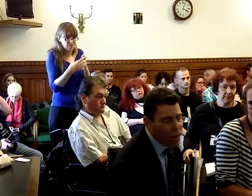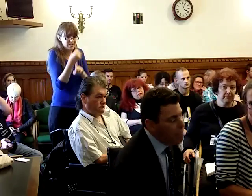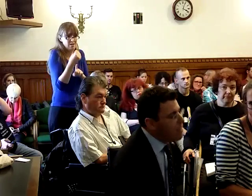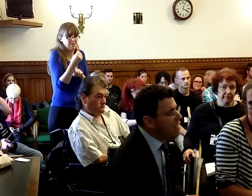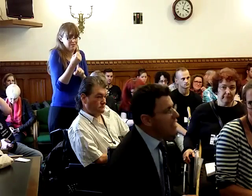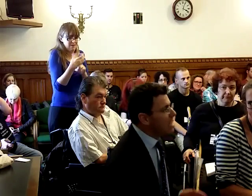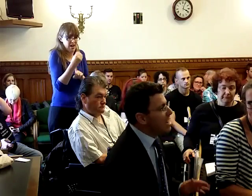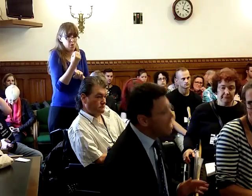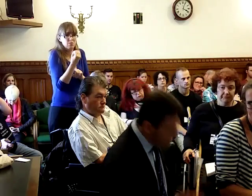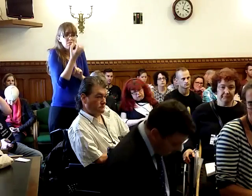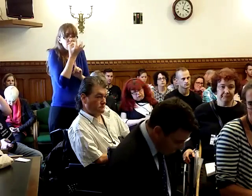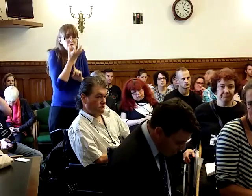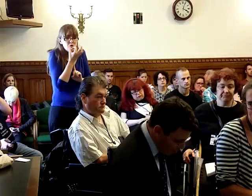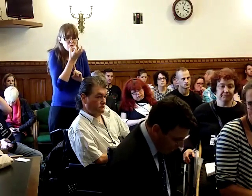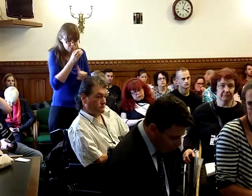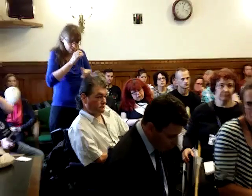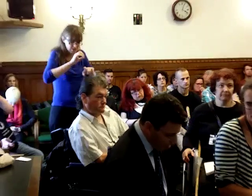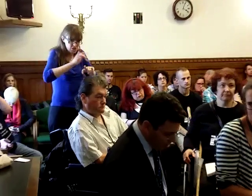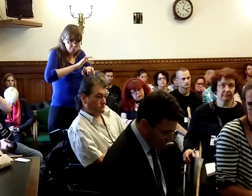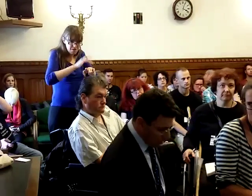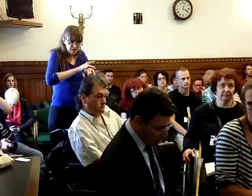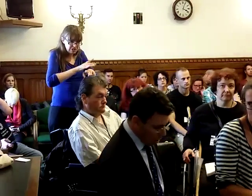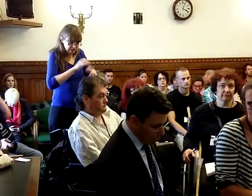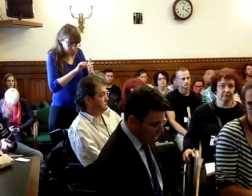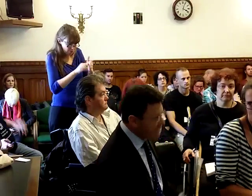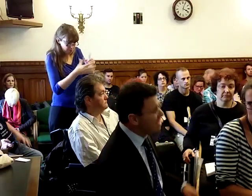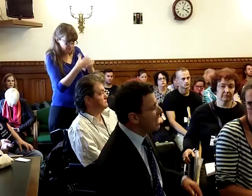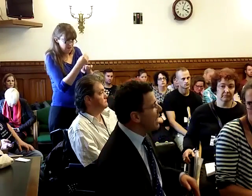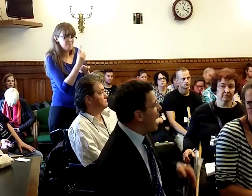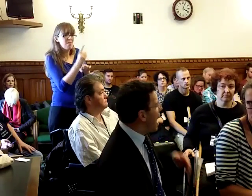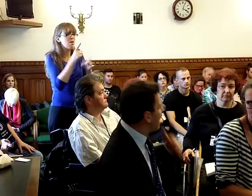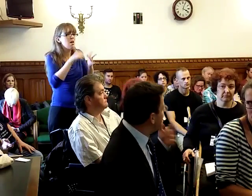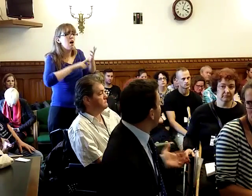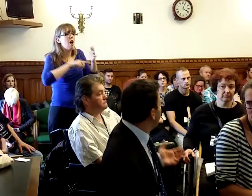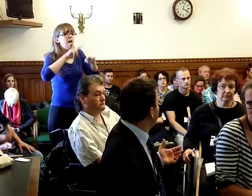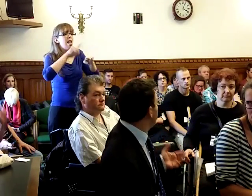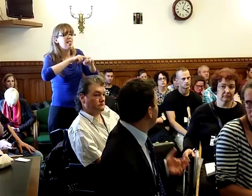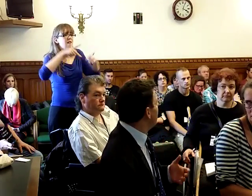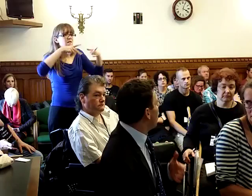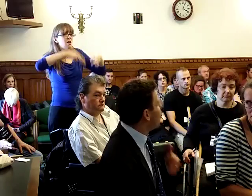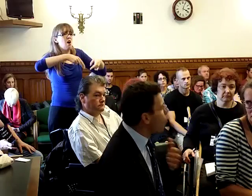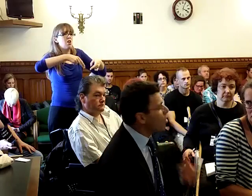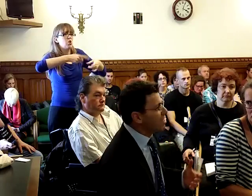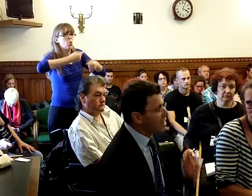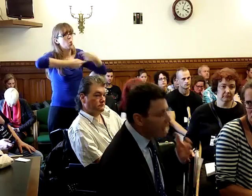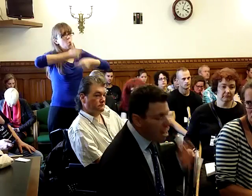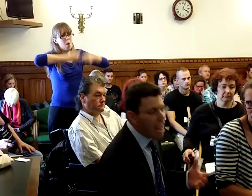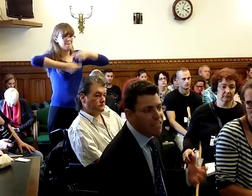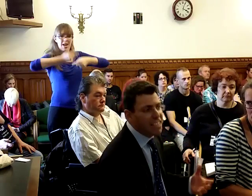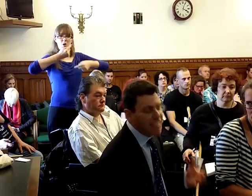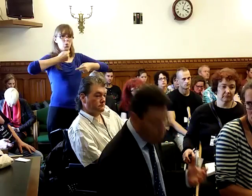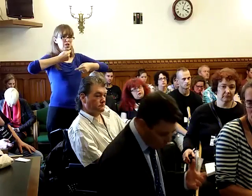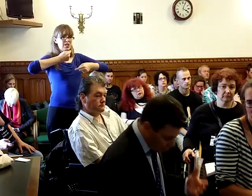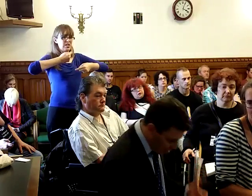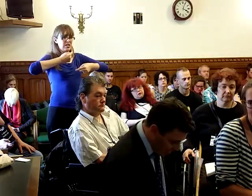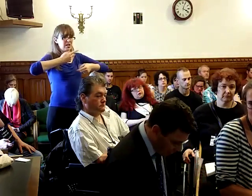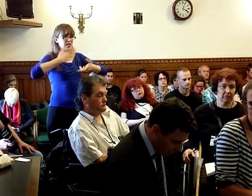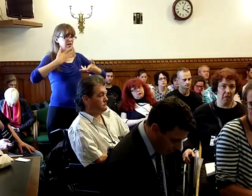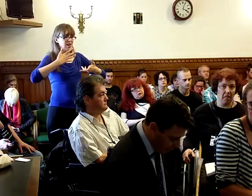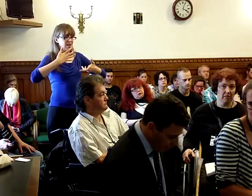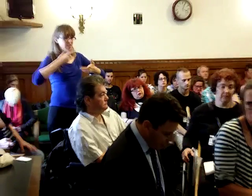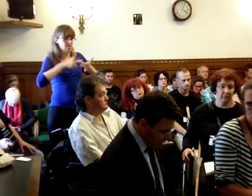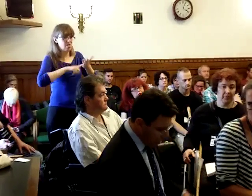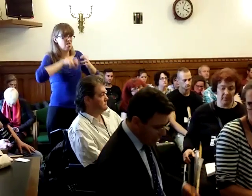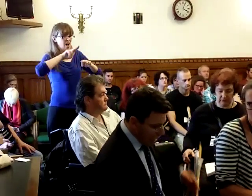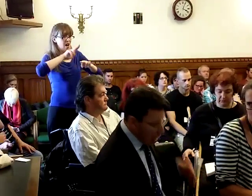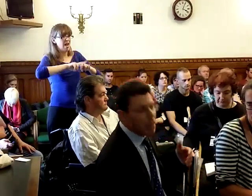the cut to ILF is taking us backwards. Mm. And it's the antithesis of what the ILF set out to